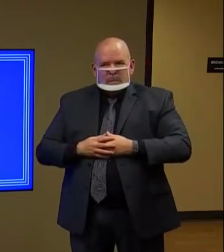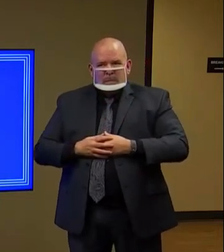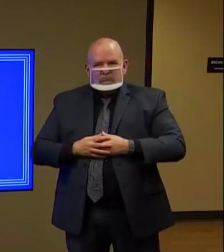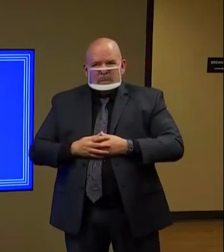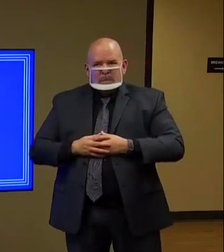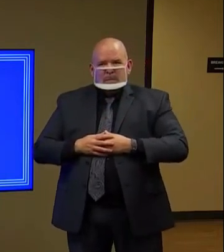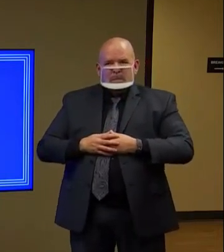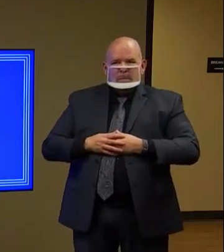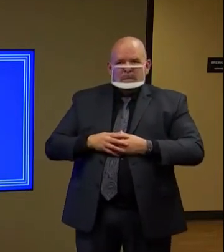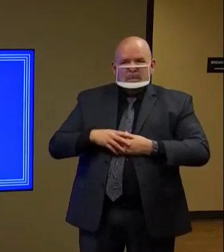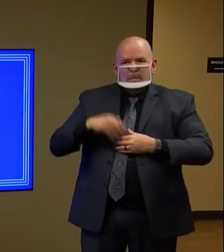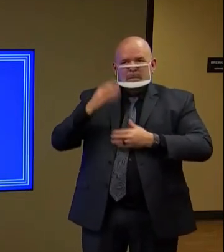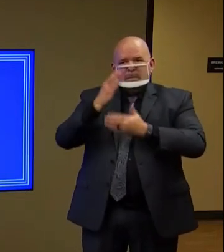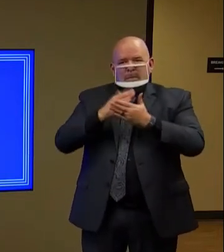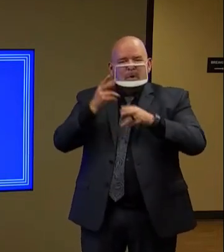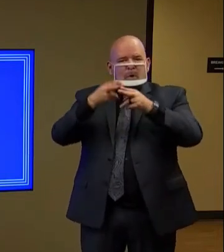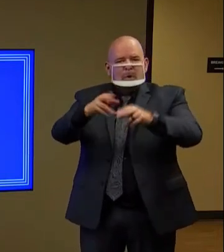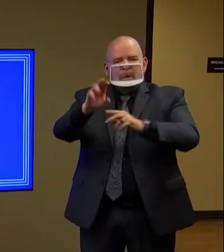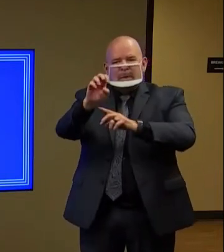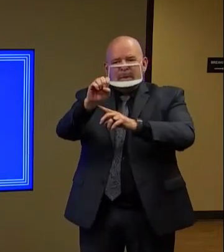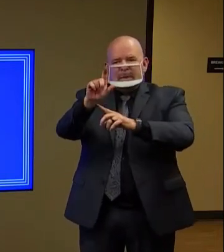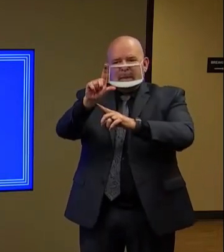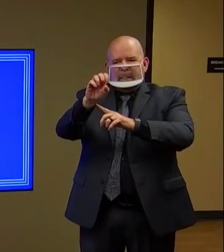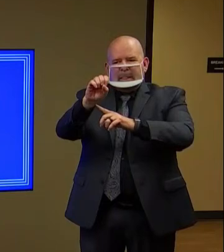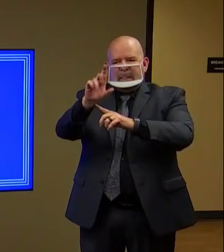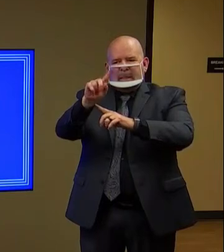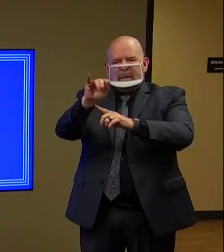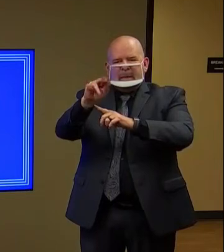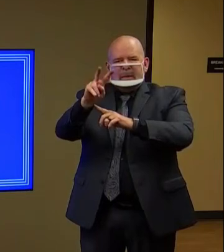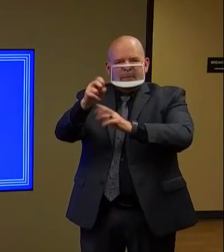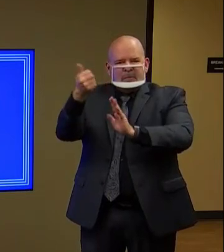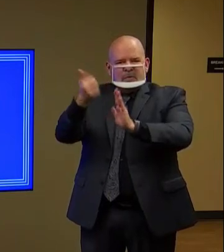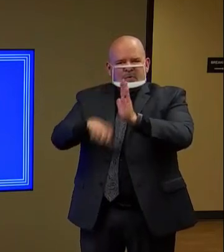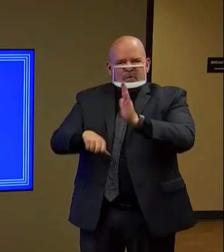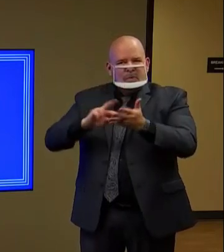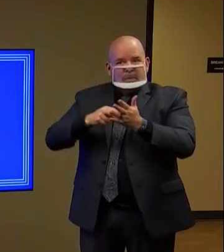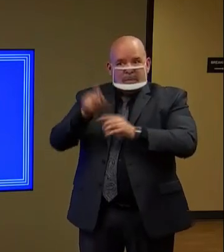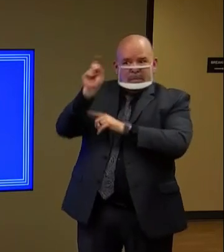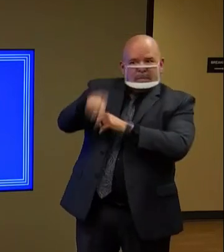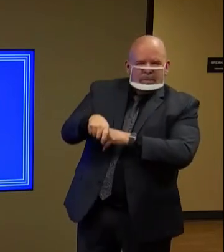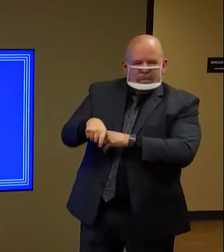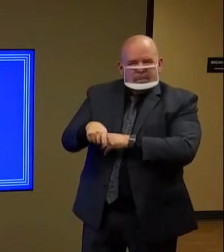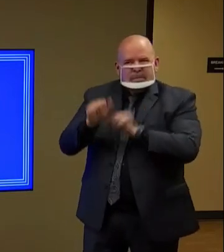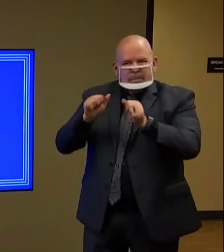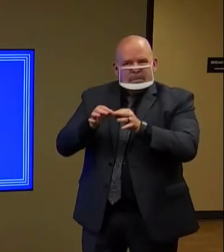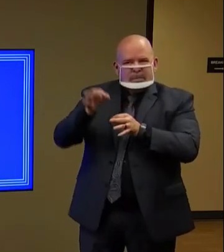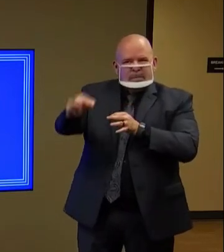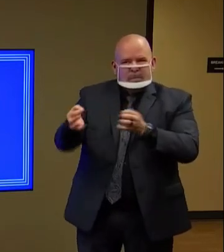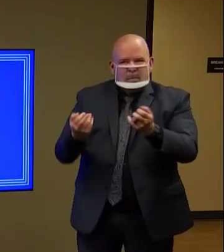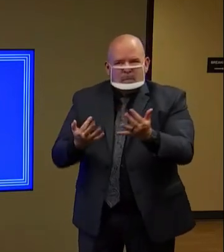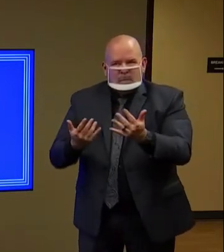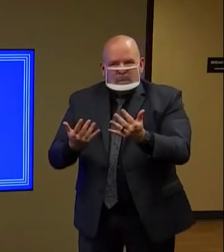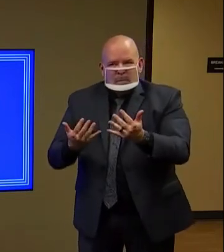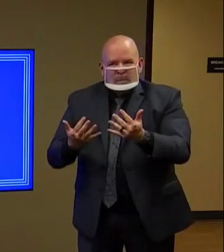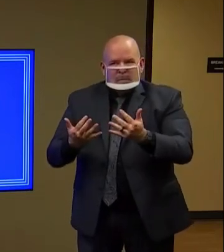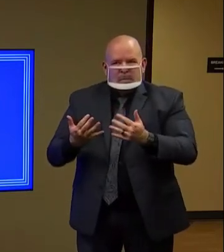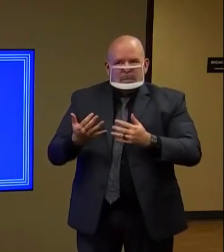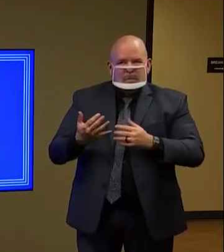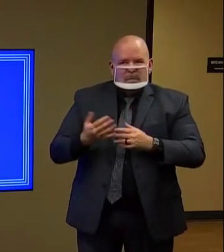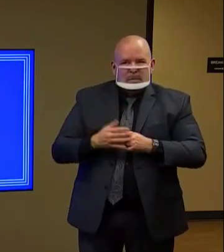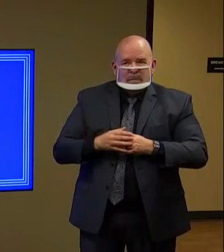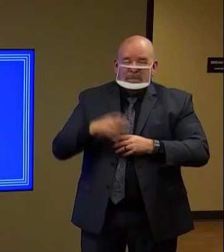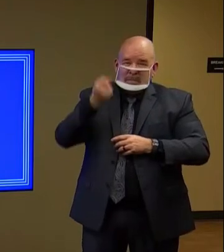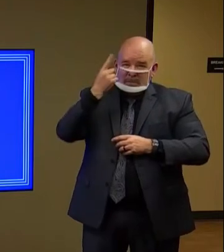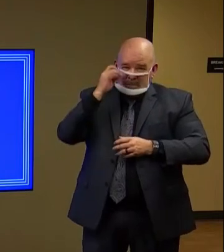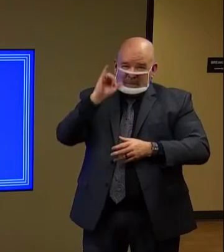that's keeping people awake all night surgery. It's not just, what a choice, a